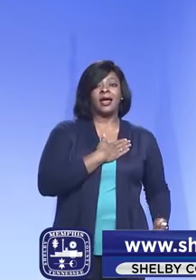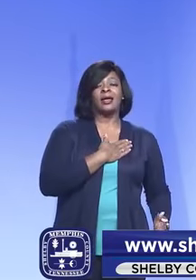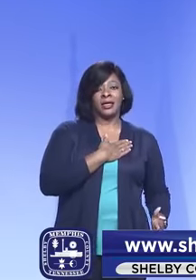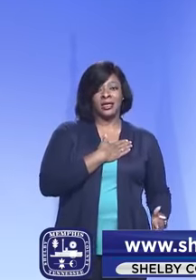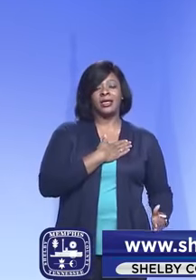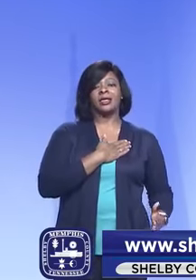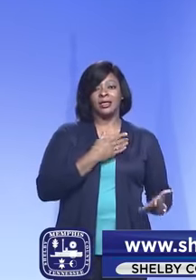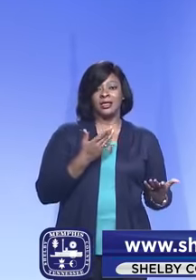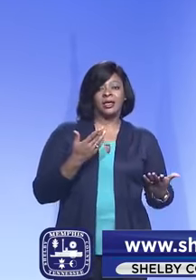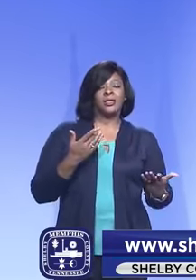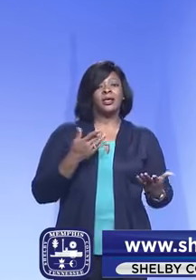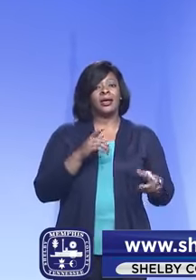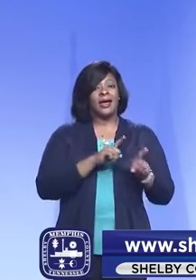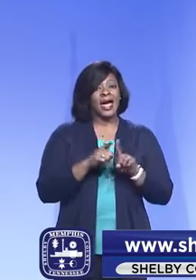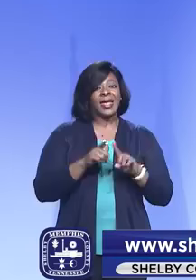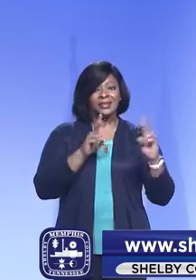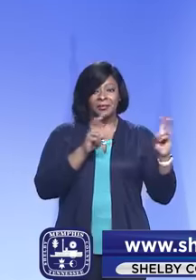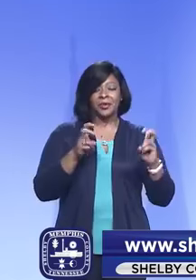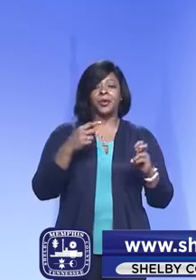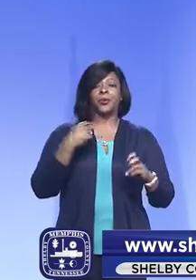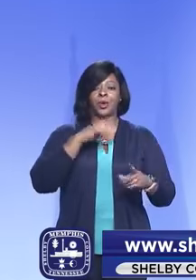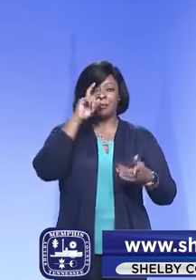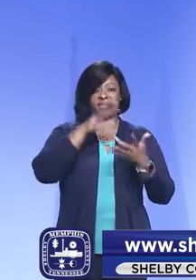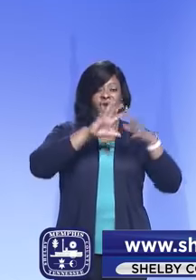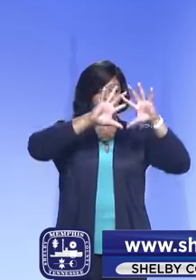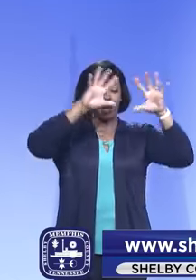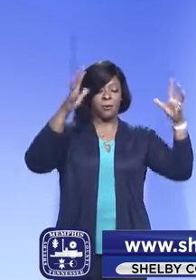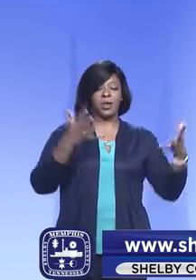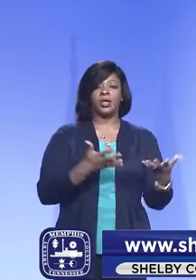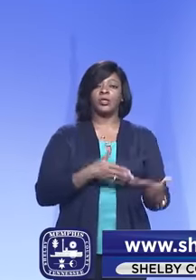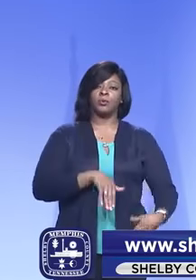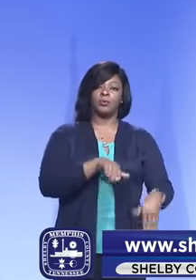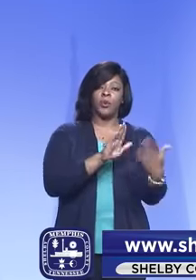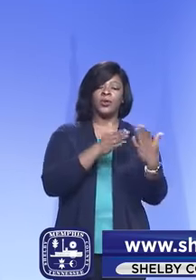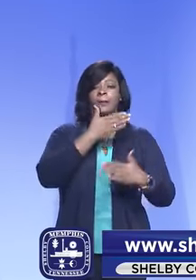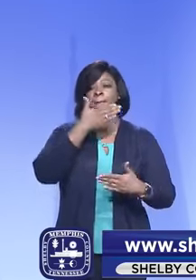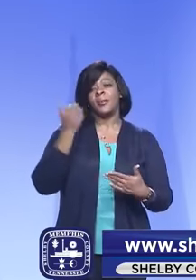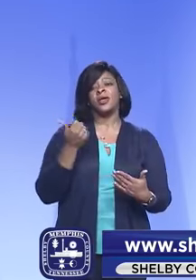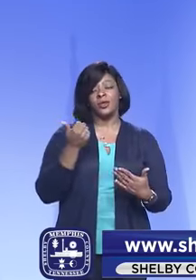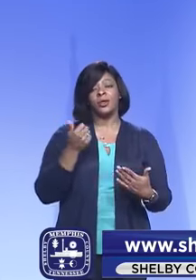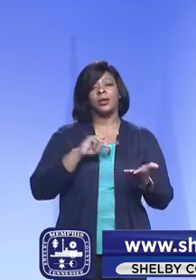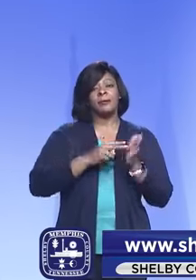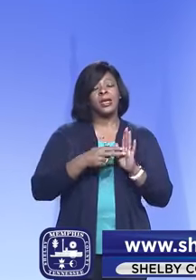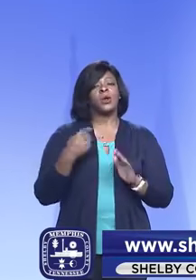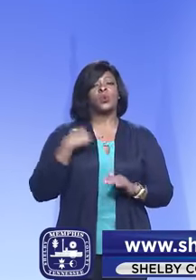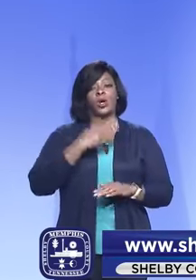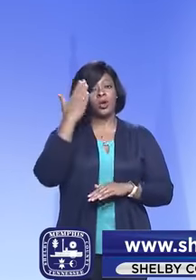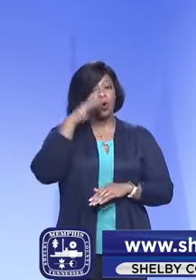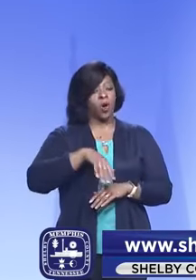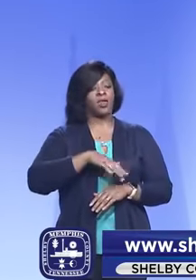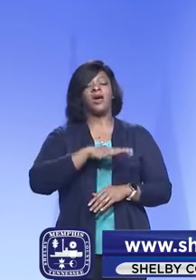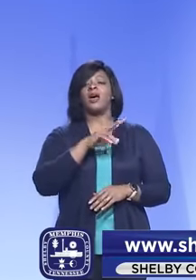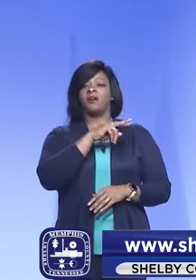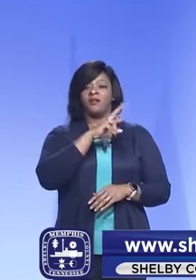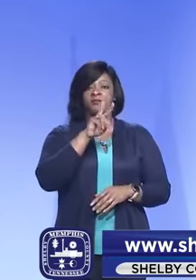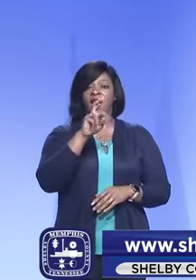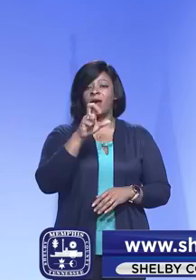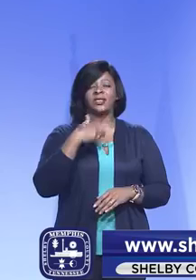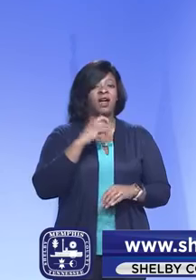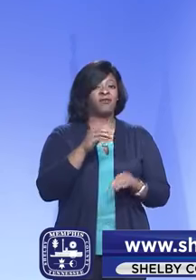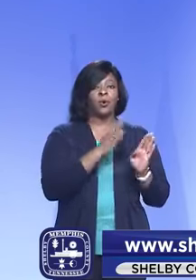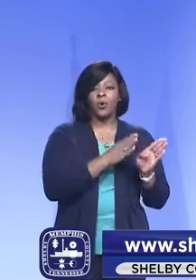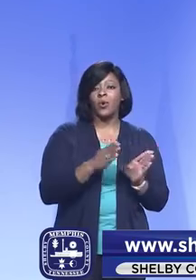the table, as it were, we believe that a comprehensive approach is probably the better approach. In other words, we know that the virus has no borders,